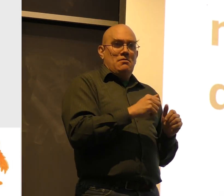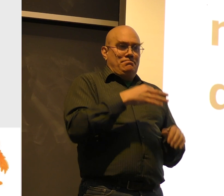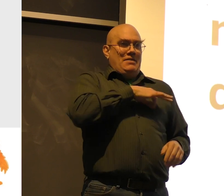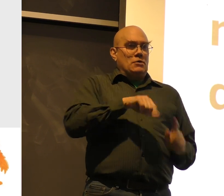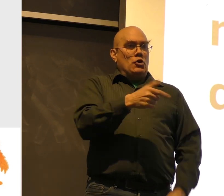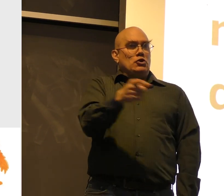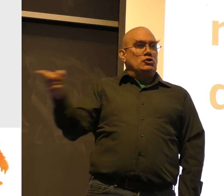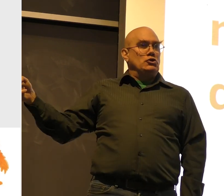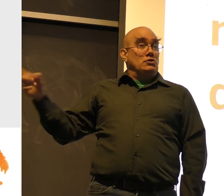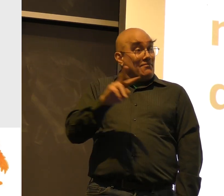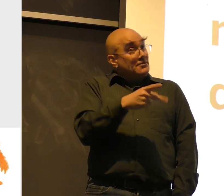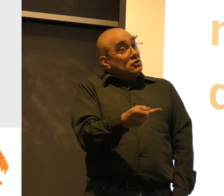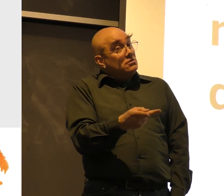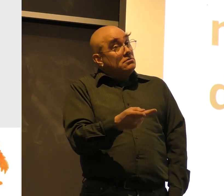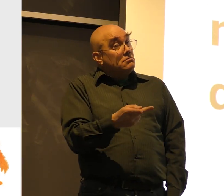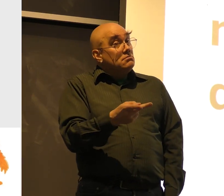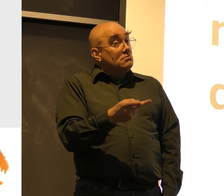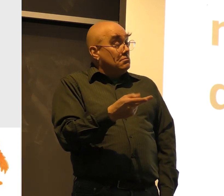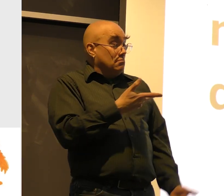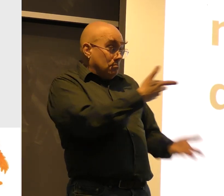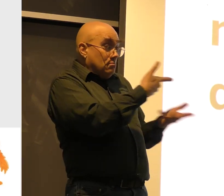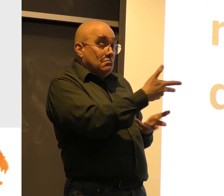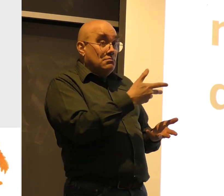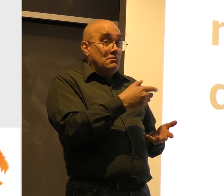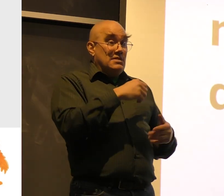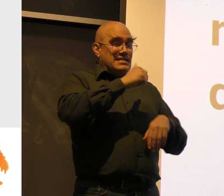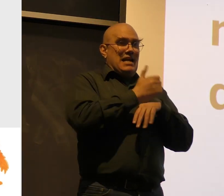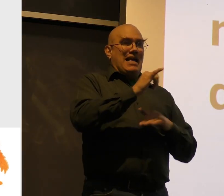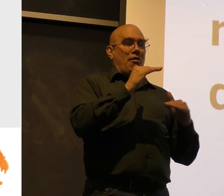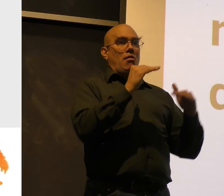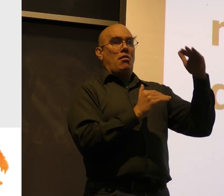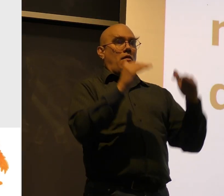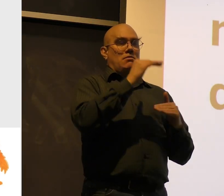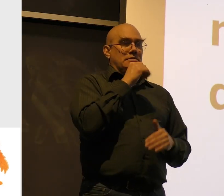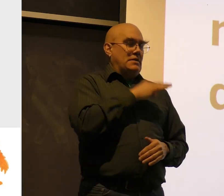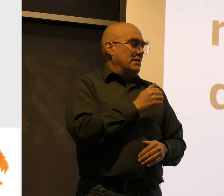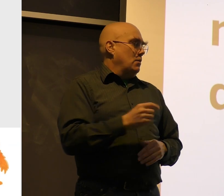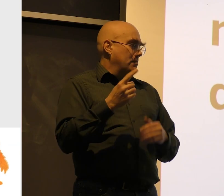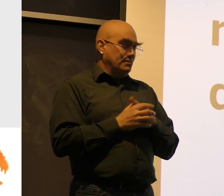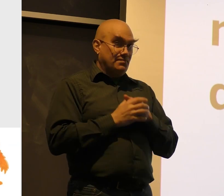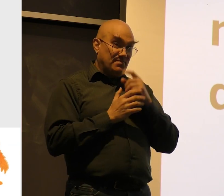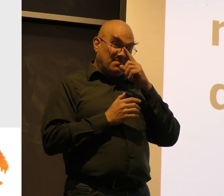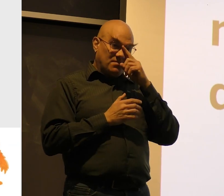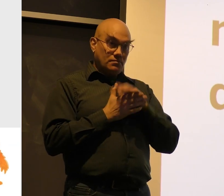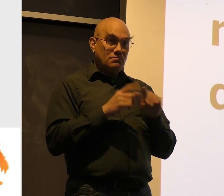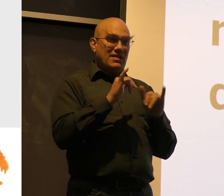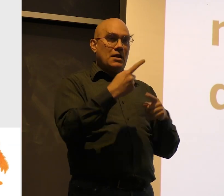experience, but that doesn't mean they can't benefit from others, and vice versa. Those interactions, that idea of not being on equal footing